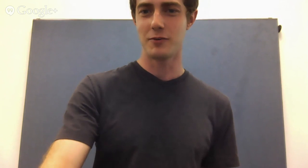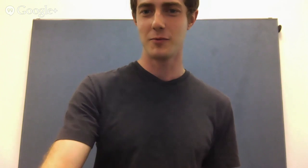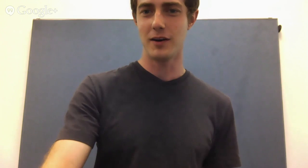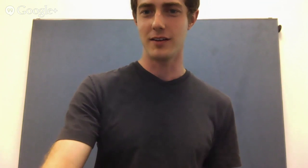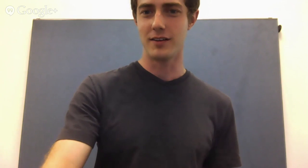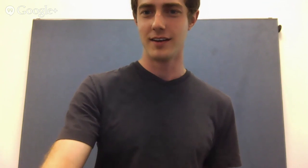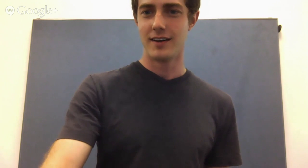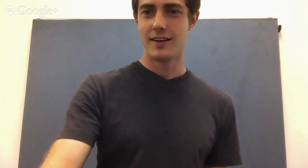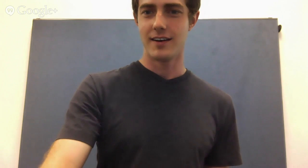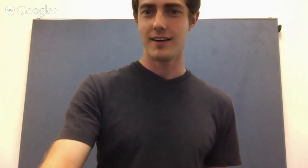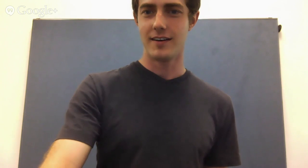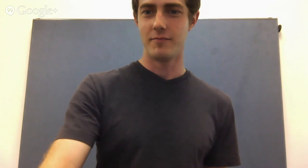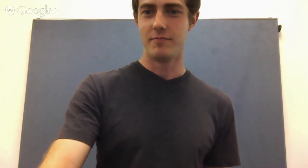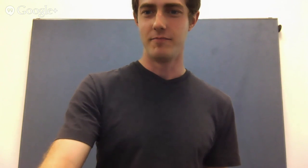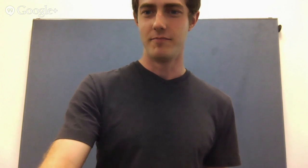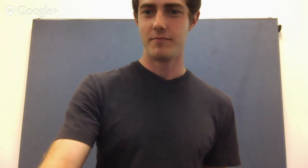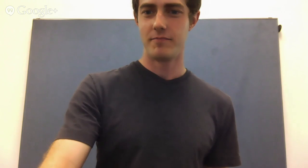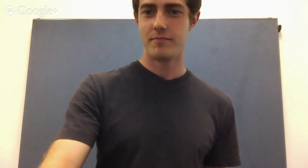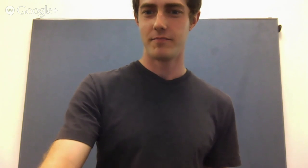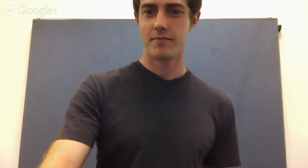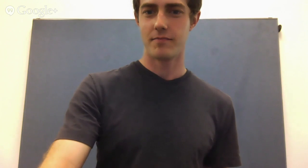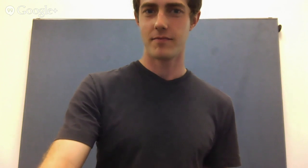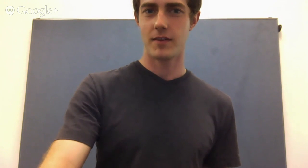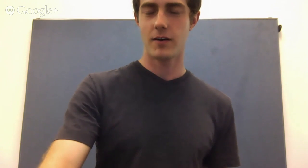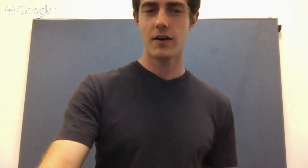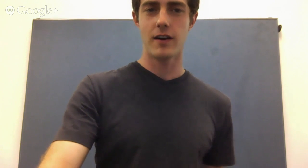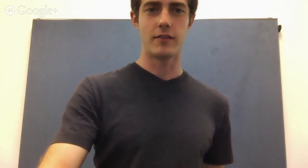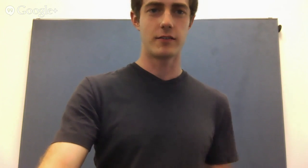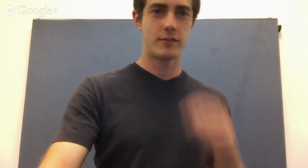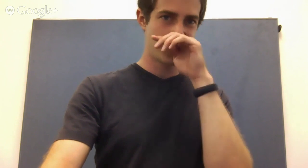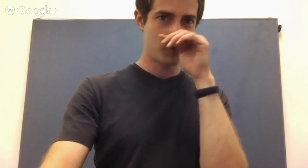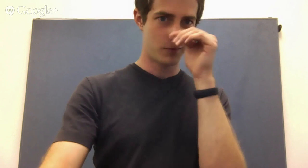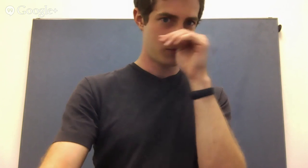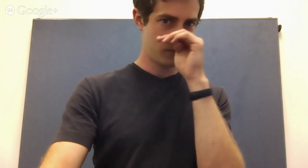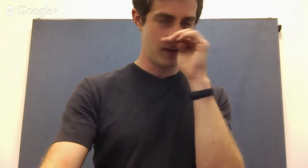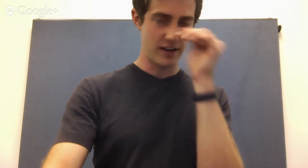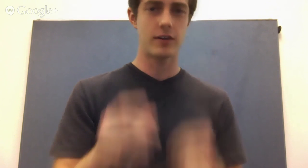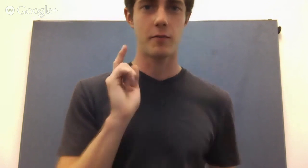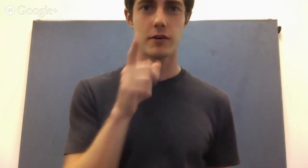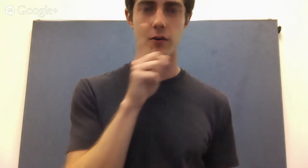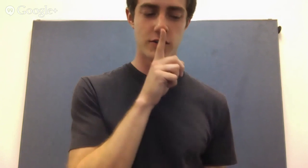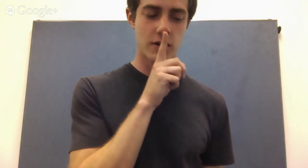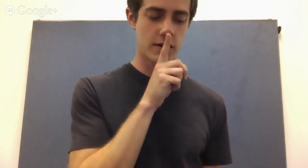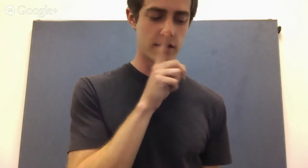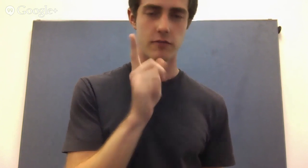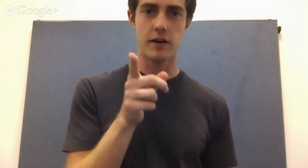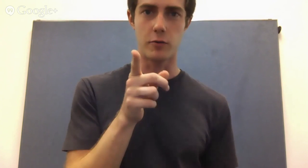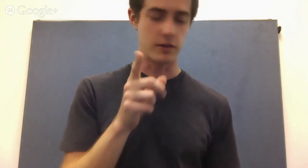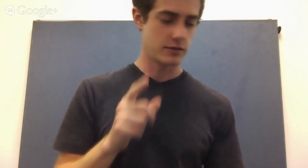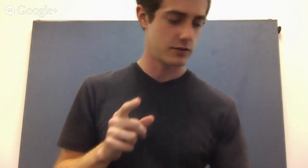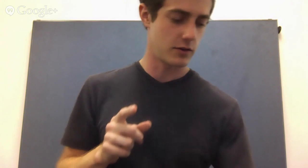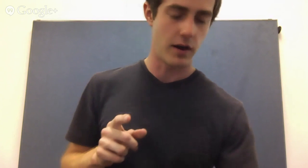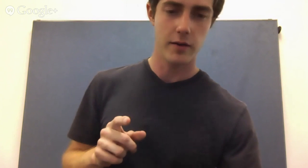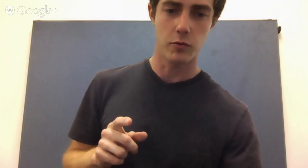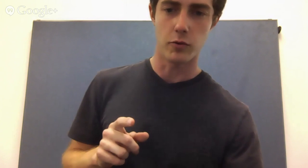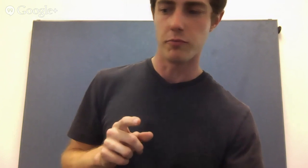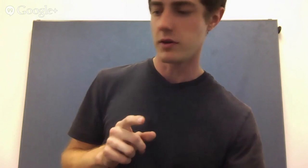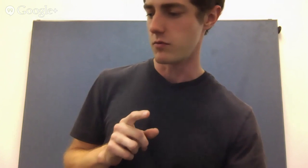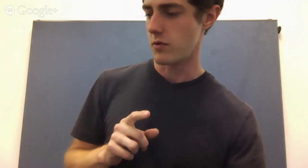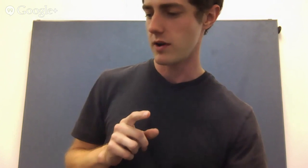well. Um, all right, let's do. Actually, I'm gonna go start another vinyl print, so I will be right